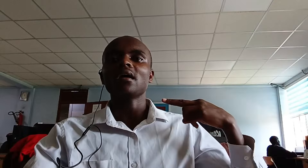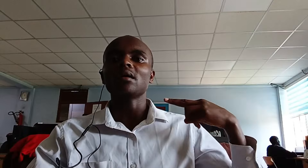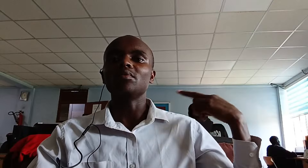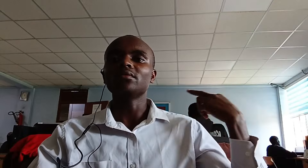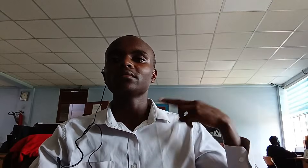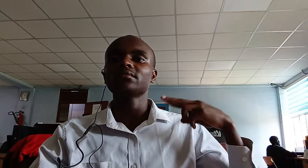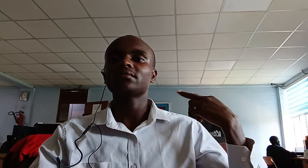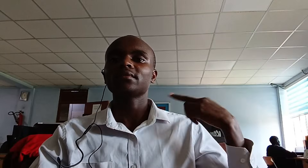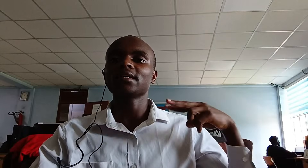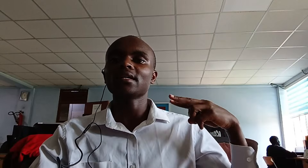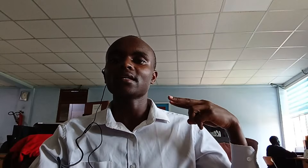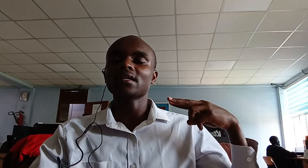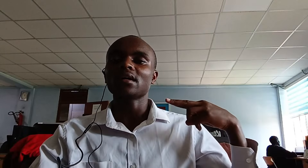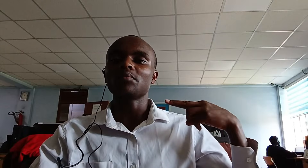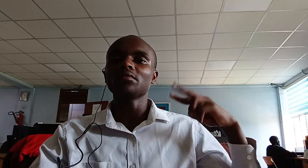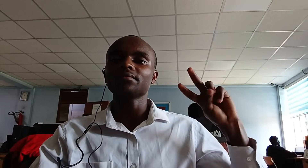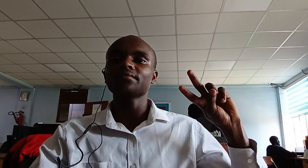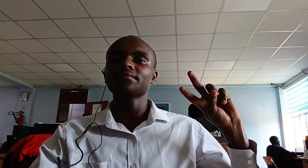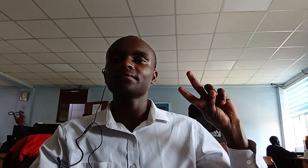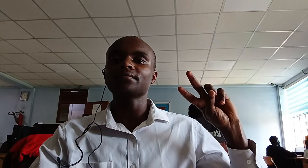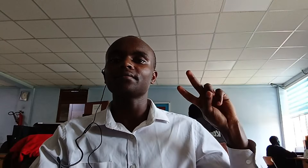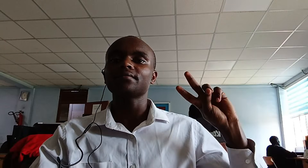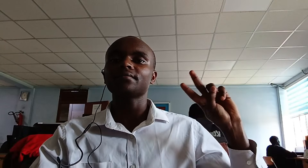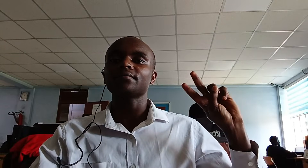Couple, couple,